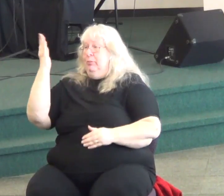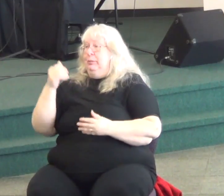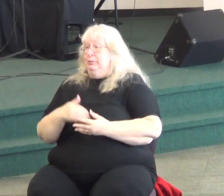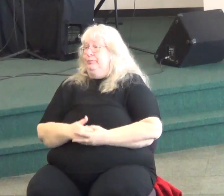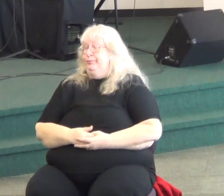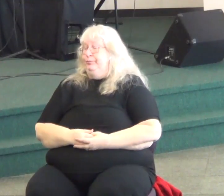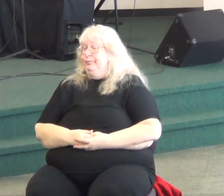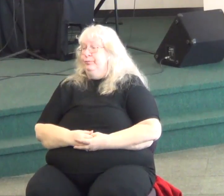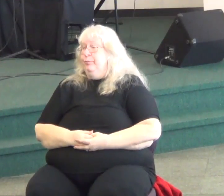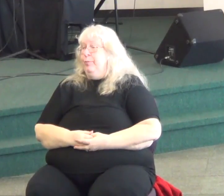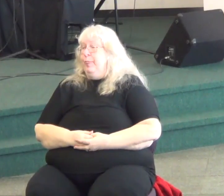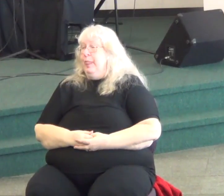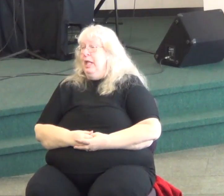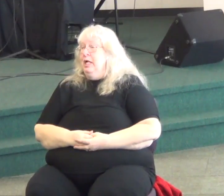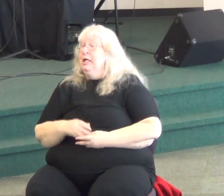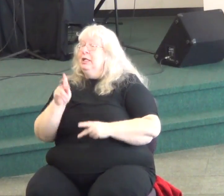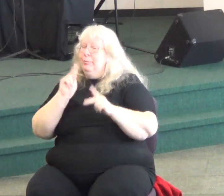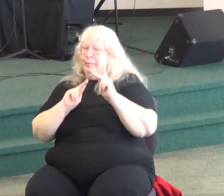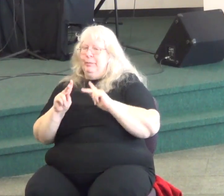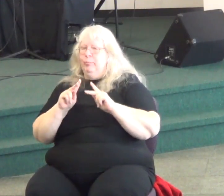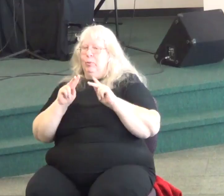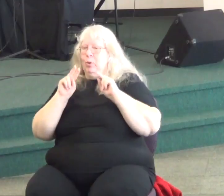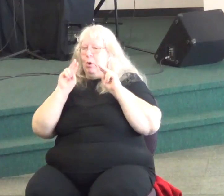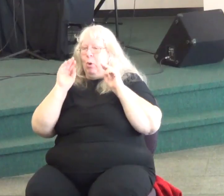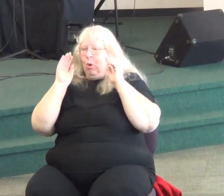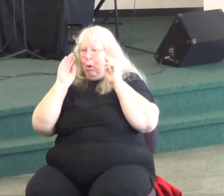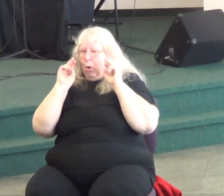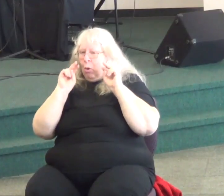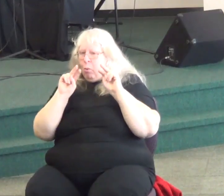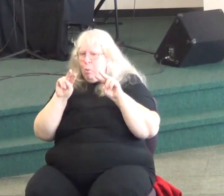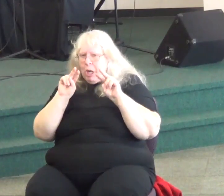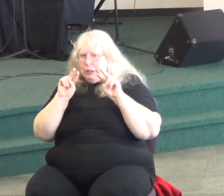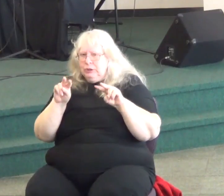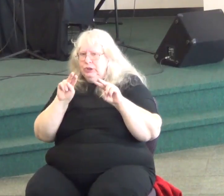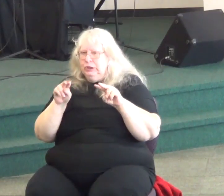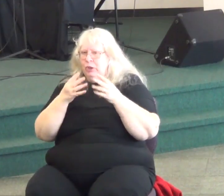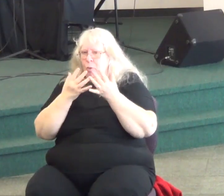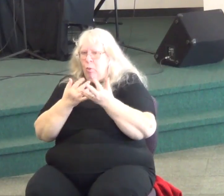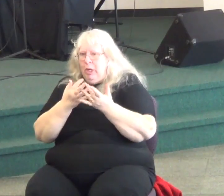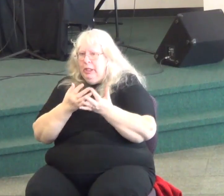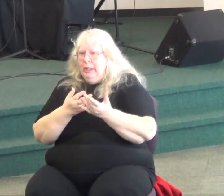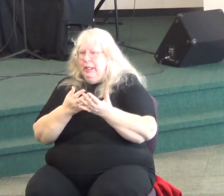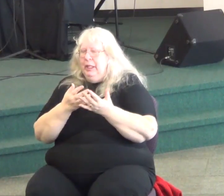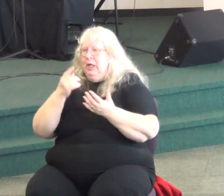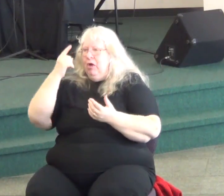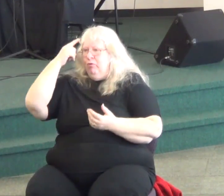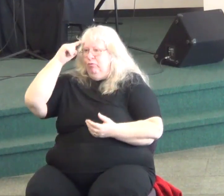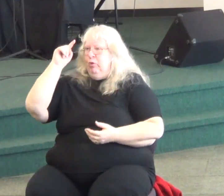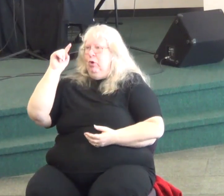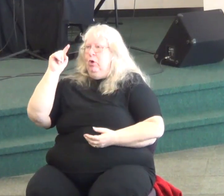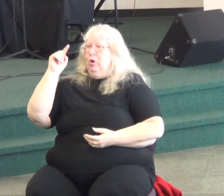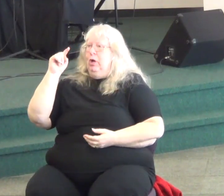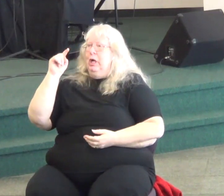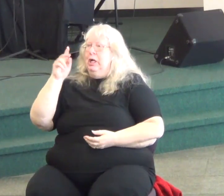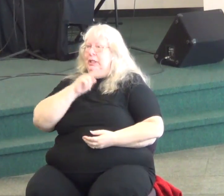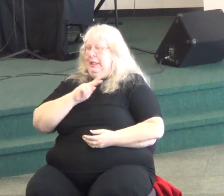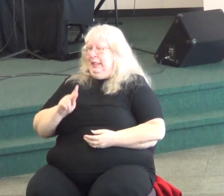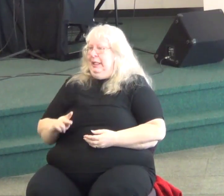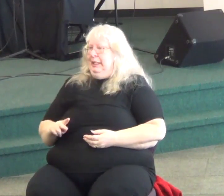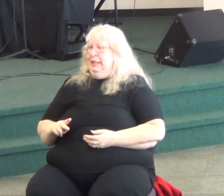They watch and wait for their king to appear on a white horse. A real leader rides in on a